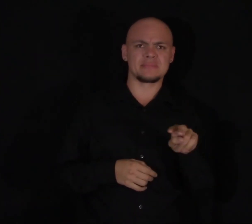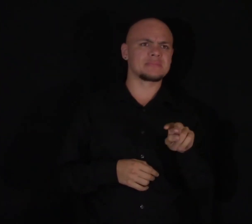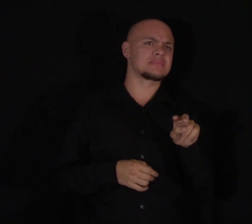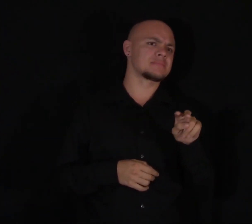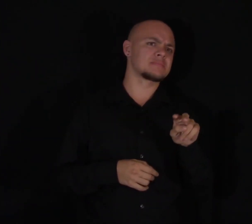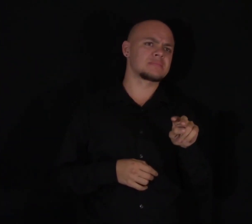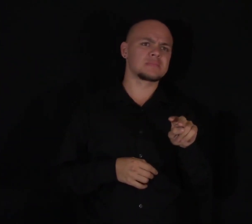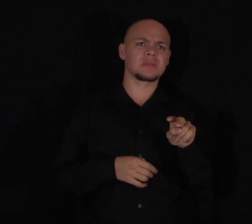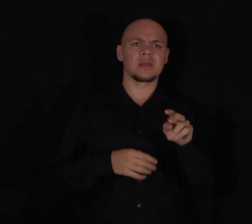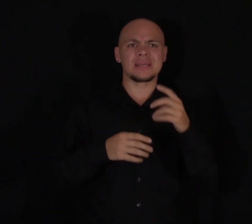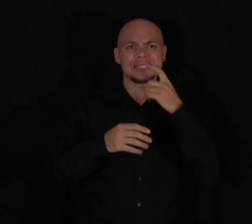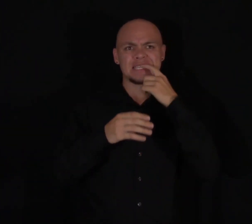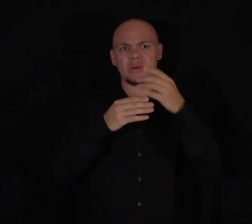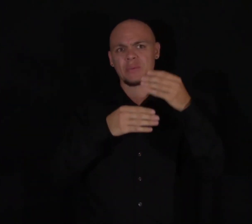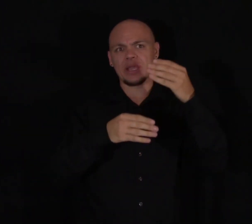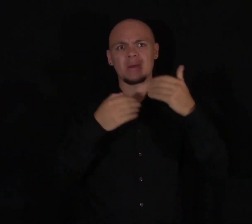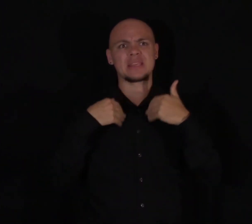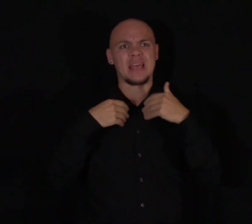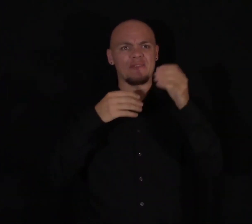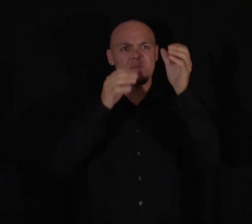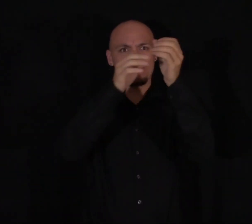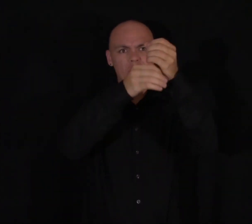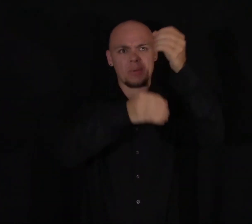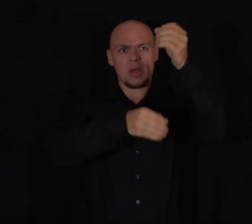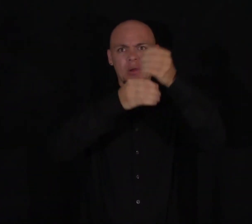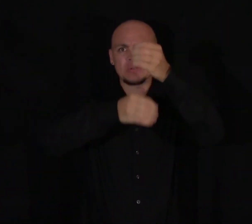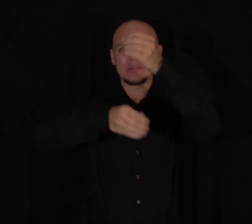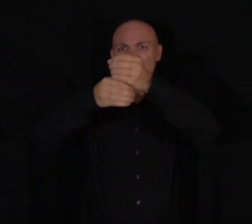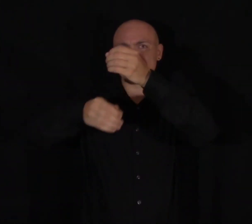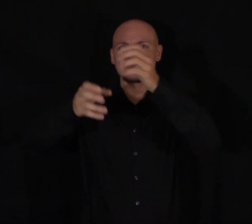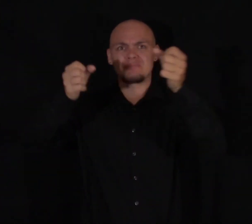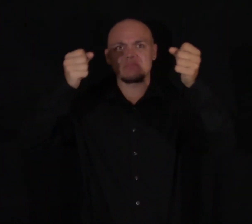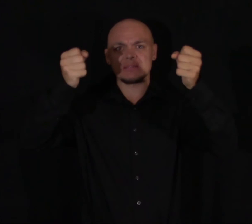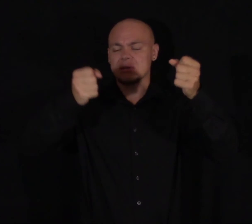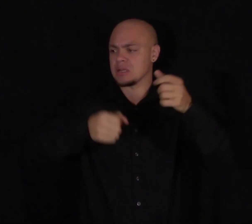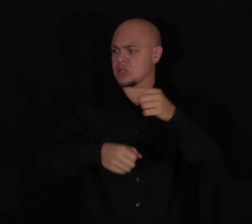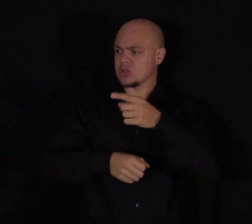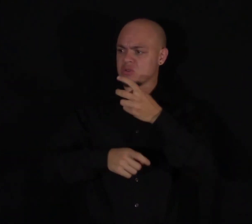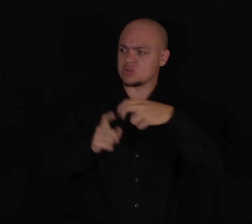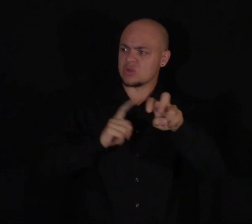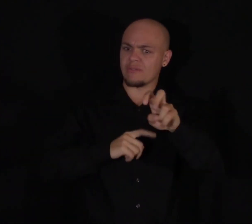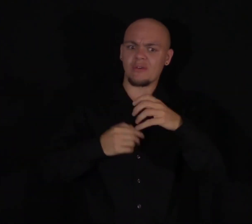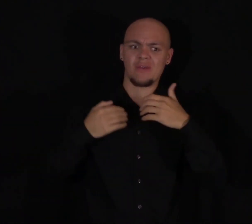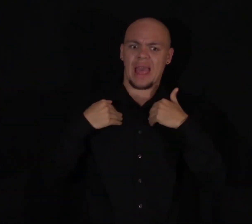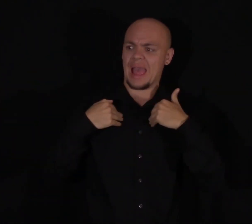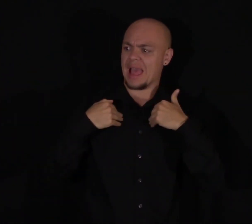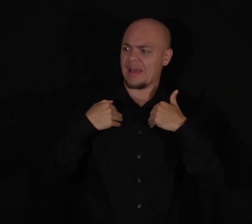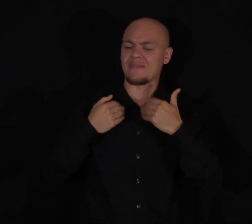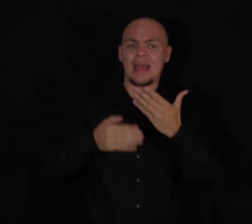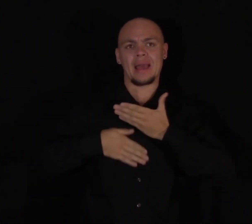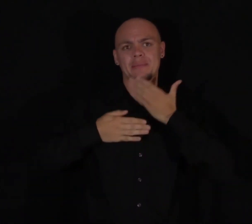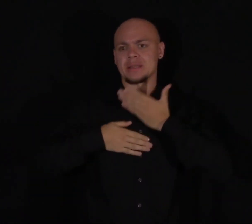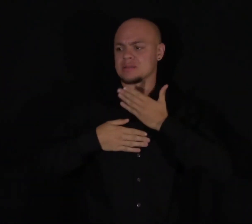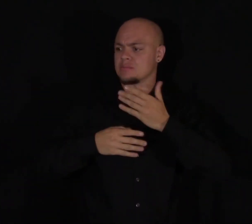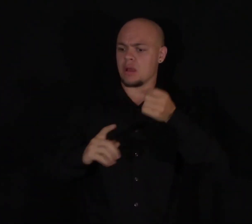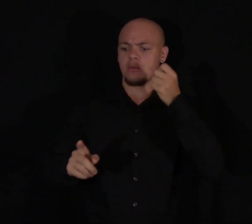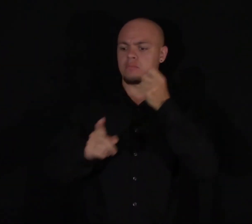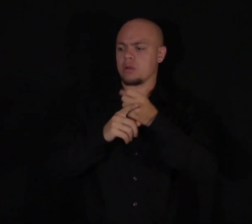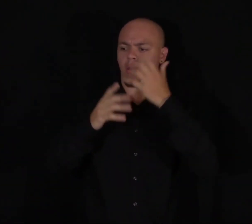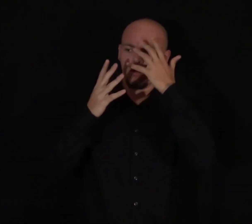and wretched appearance of the room. "You travel to seek happiness, but a fatality seems to pursue you. And poor Clerval—"